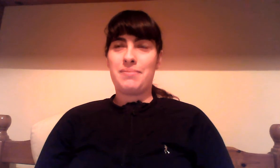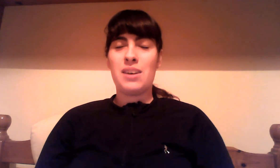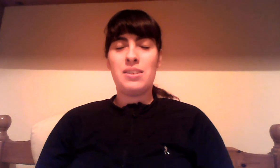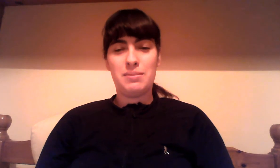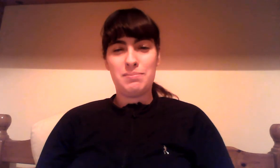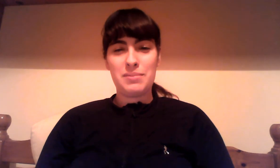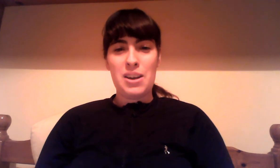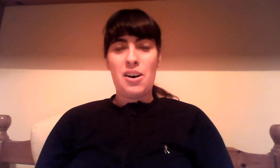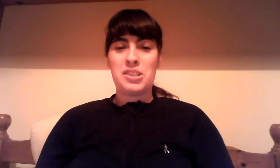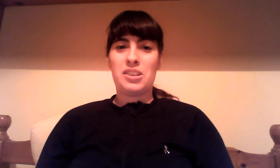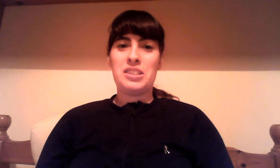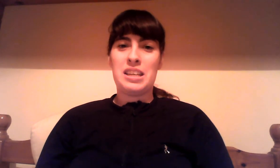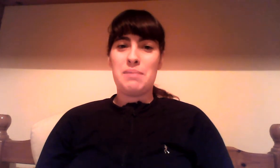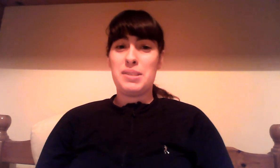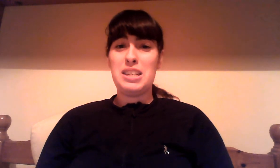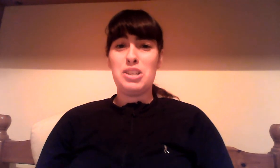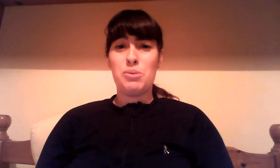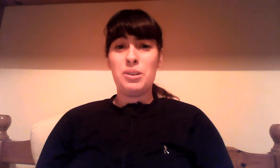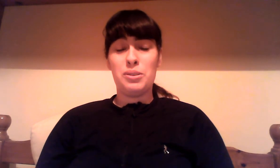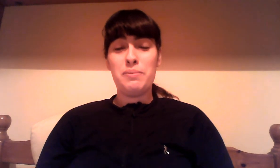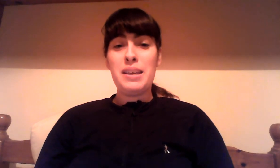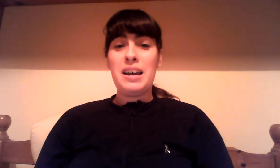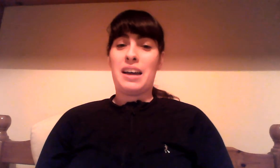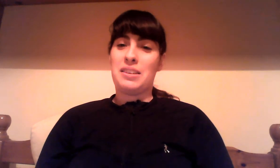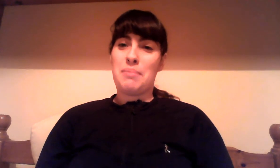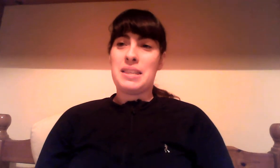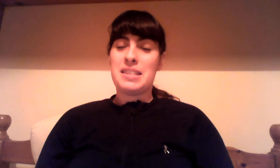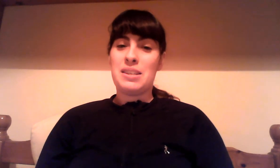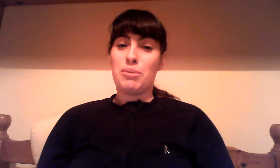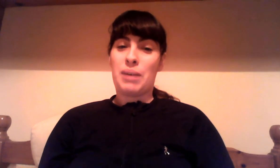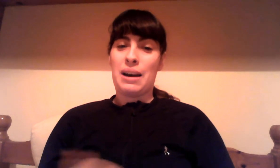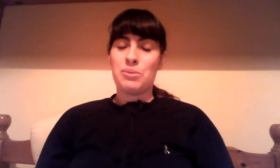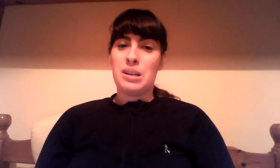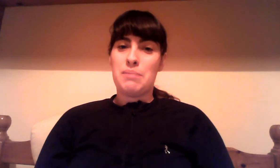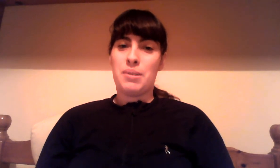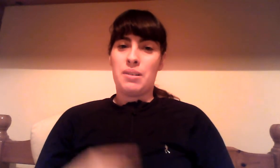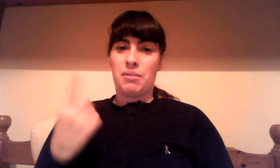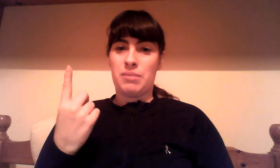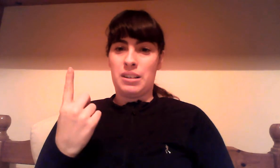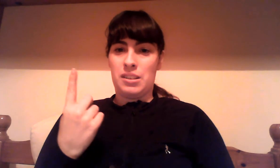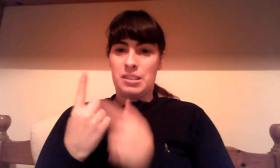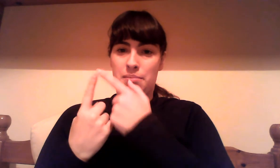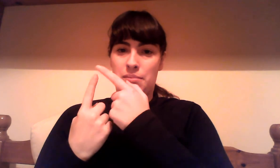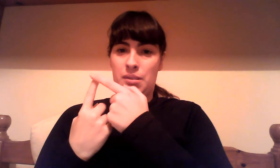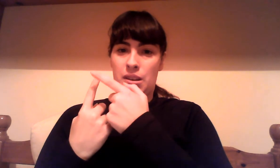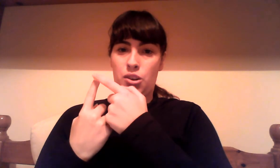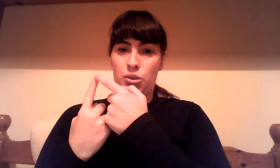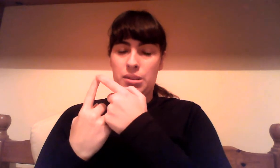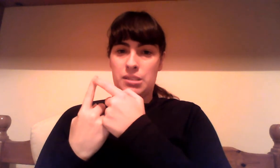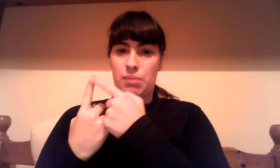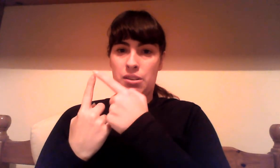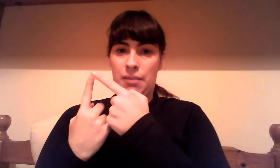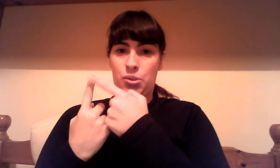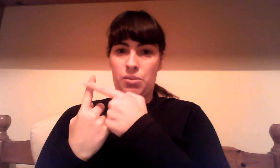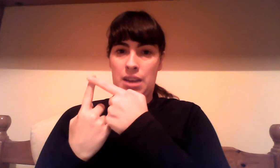I signed to him see you who, and I meant see you around, but I realised that who is when you have your nail